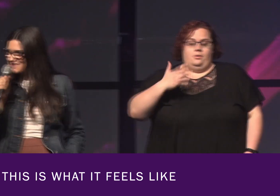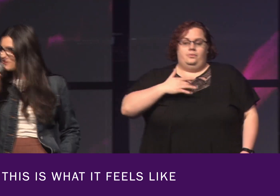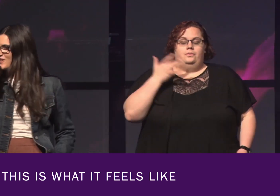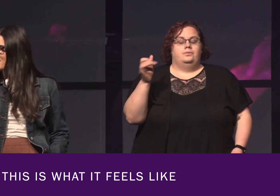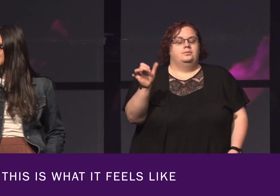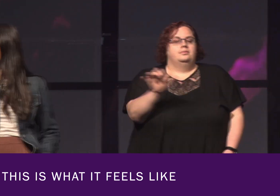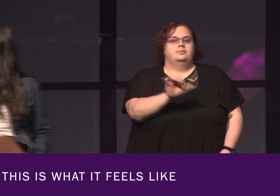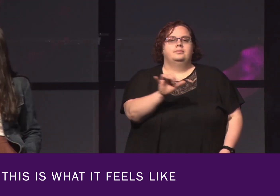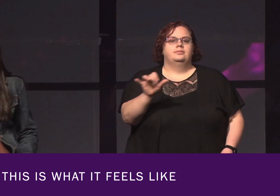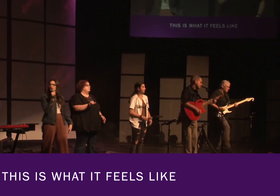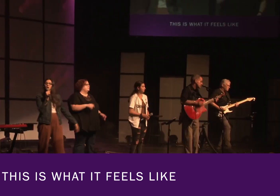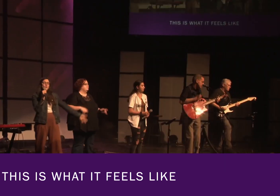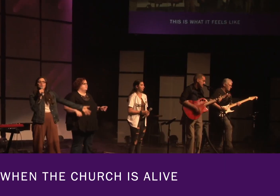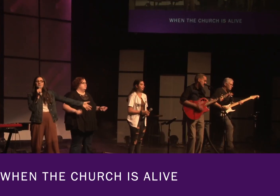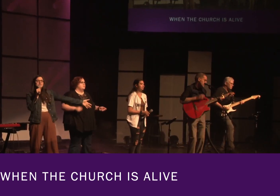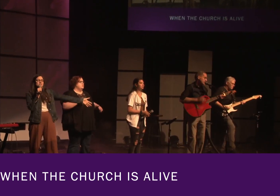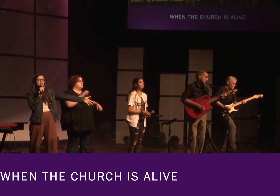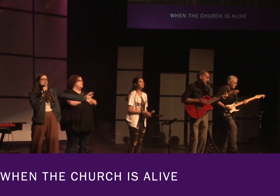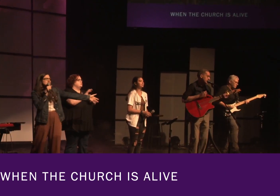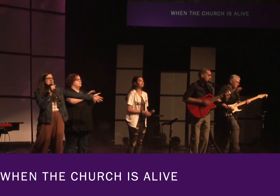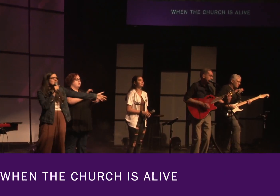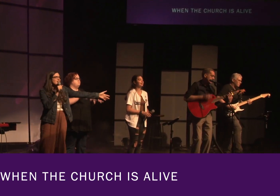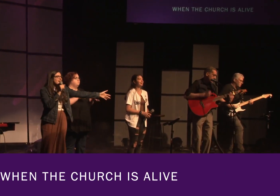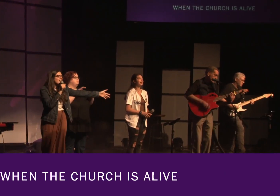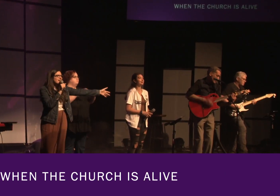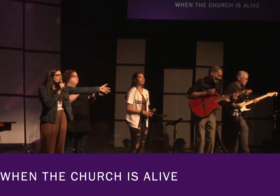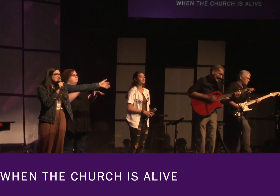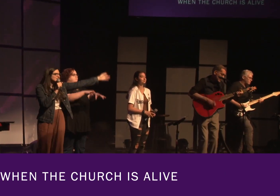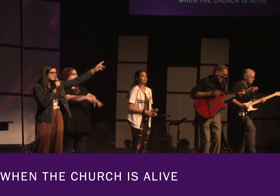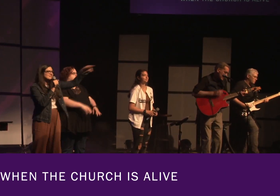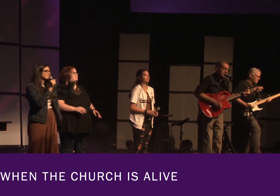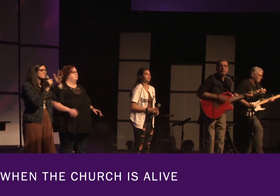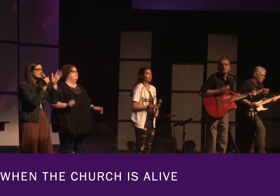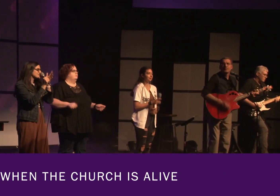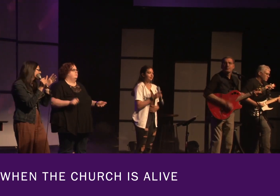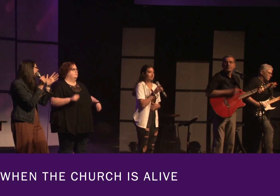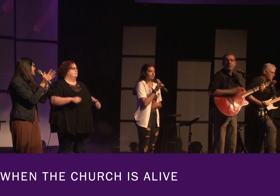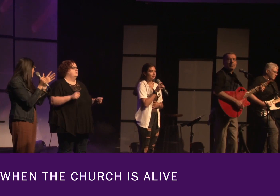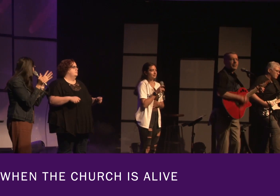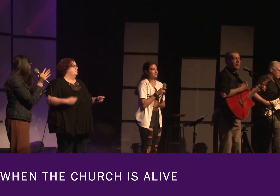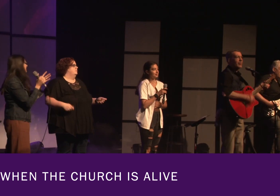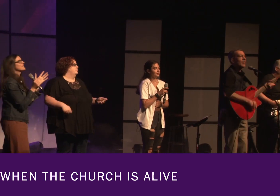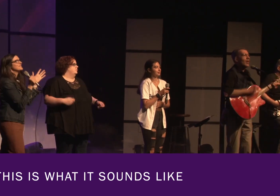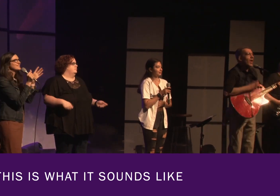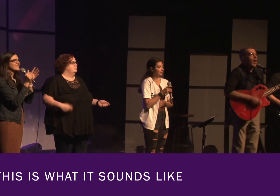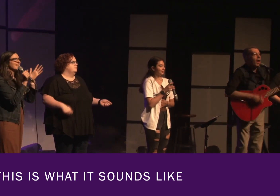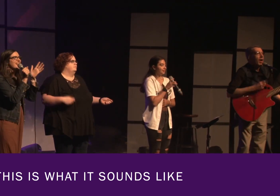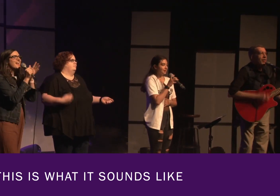This is what it feels like when the church is alive. Sing this with us.